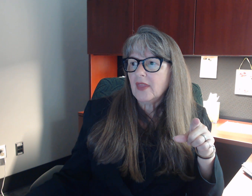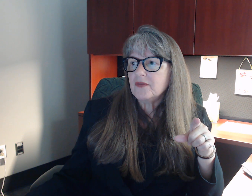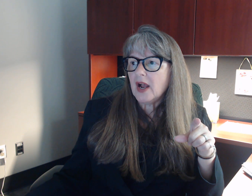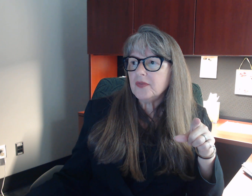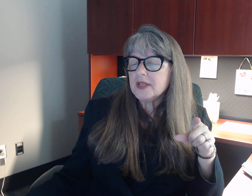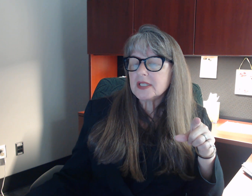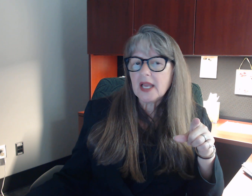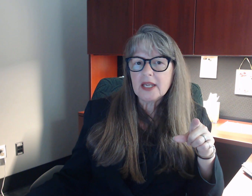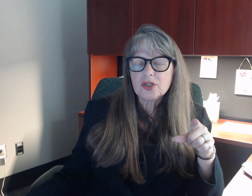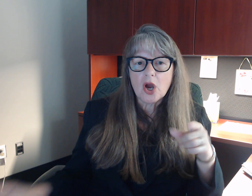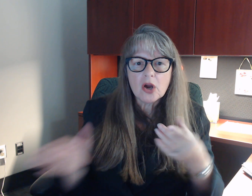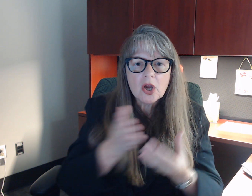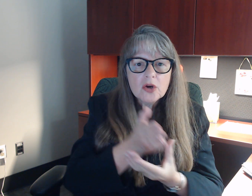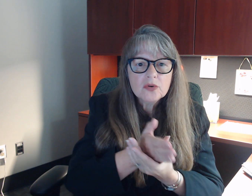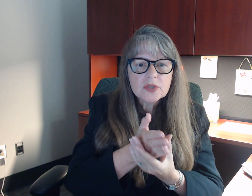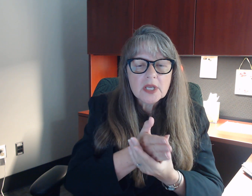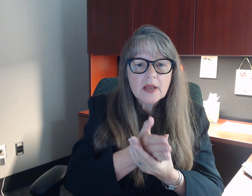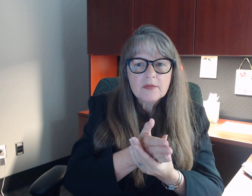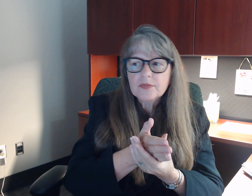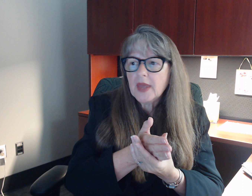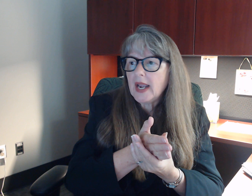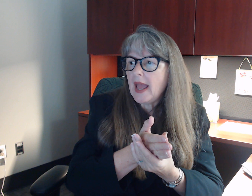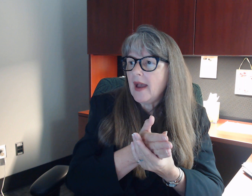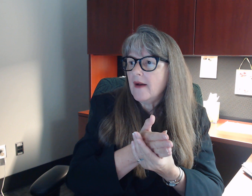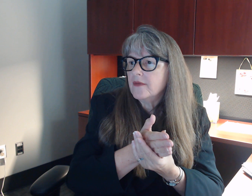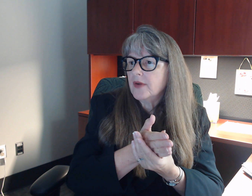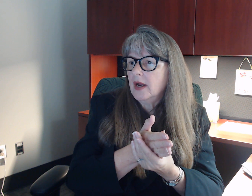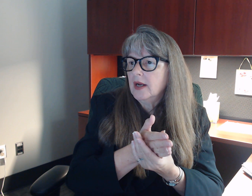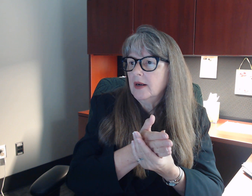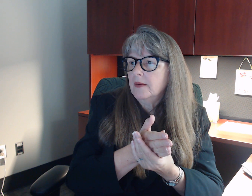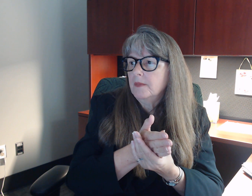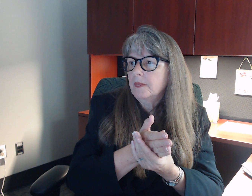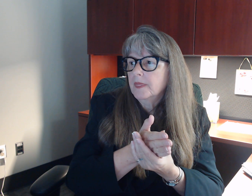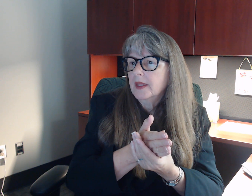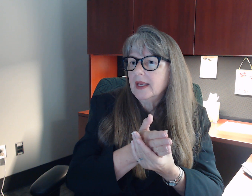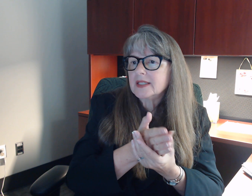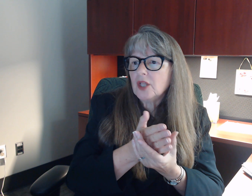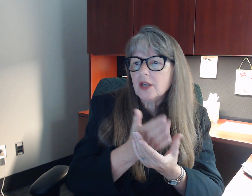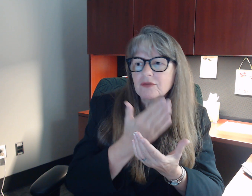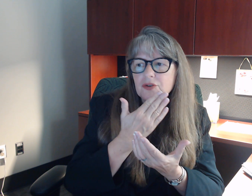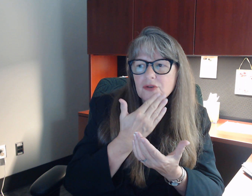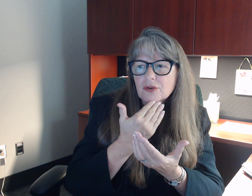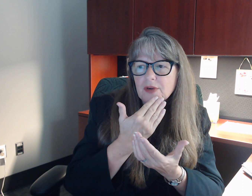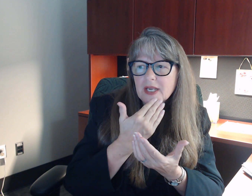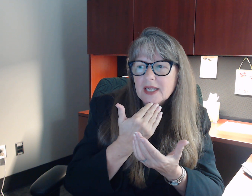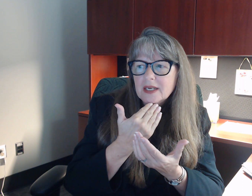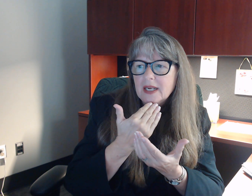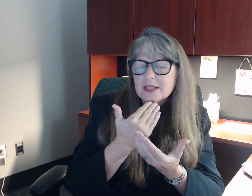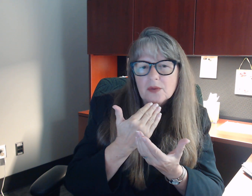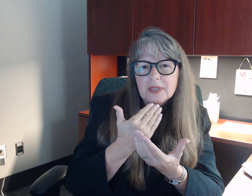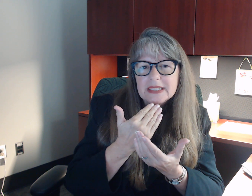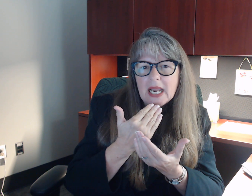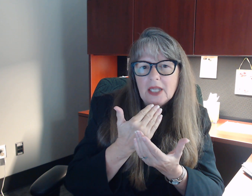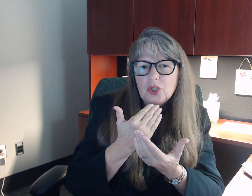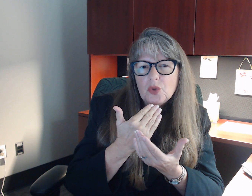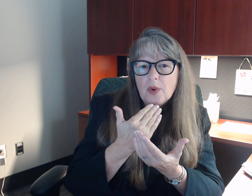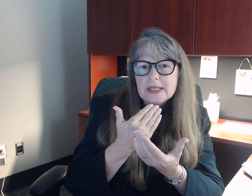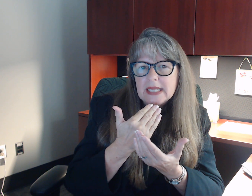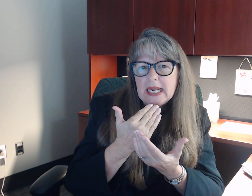got these like tacos that have, it's a lot of sugar in it, and it's not really telling you what's in